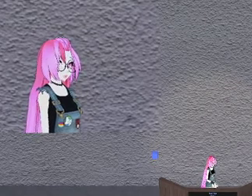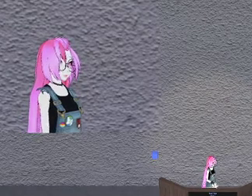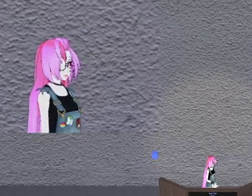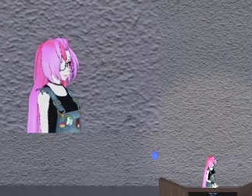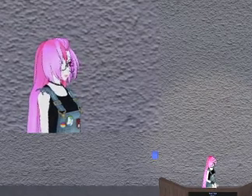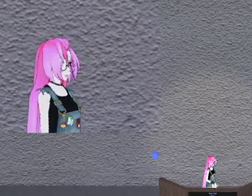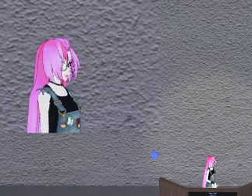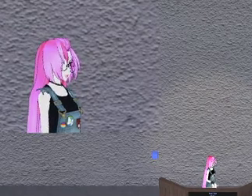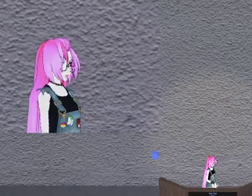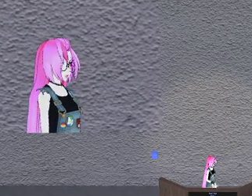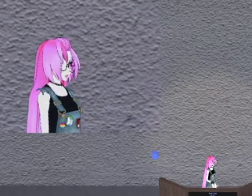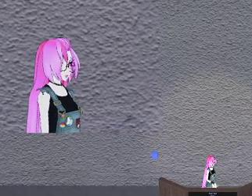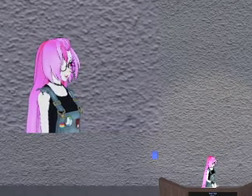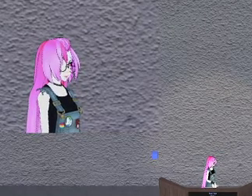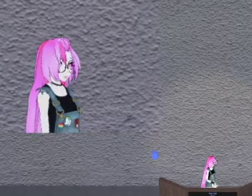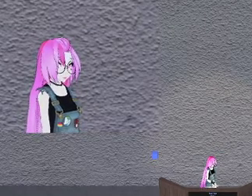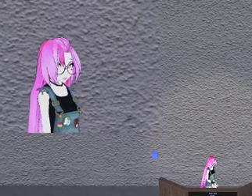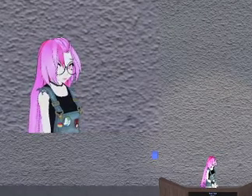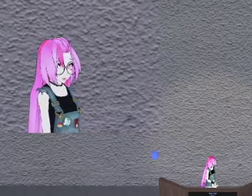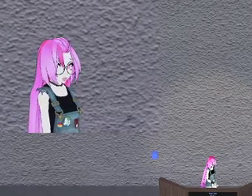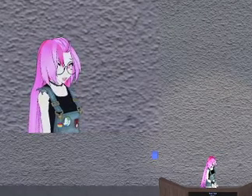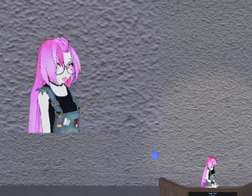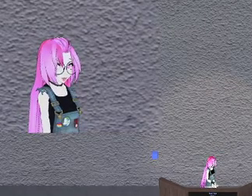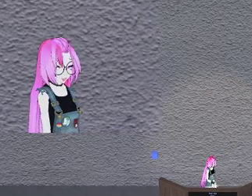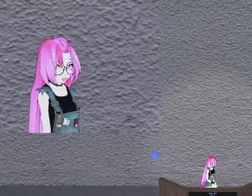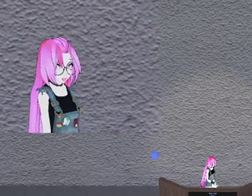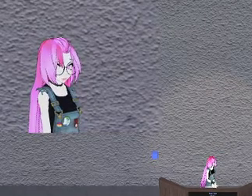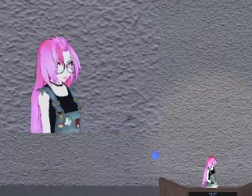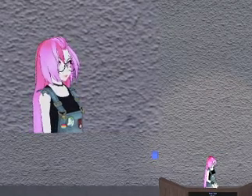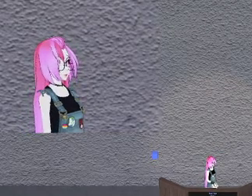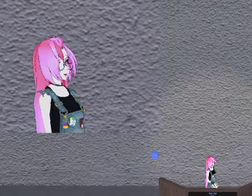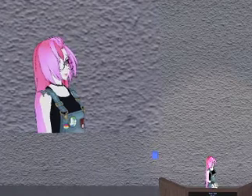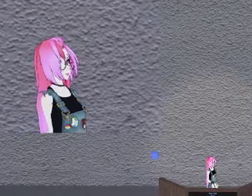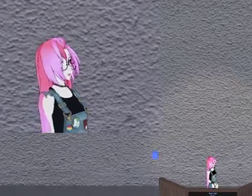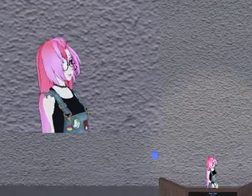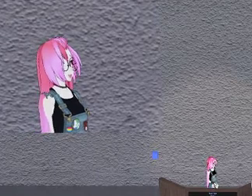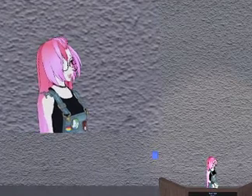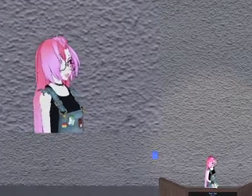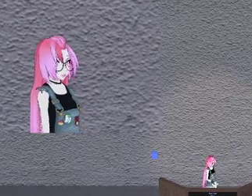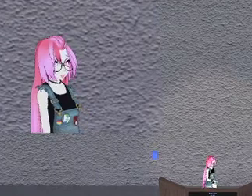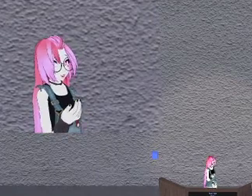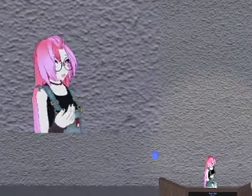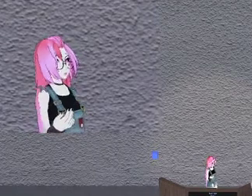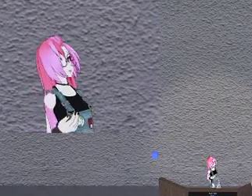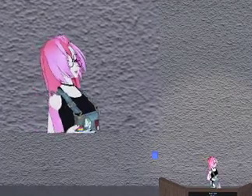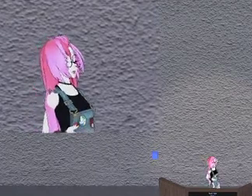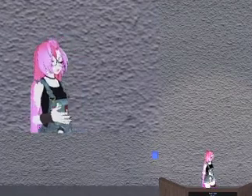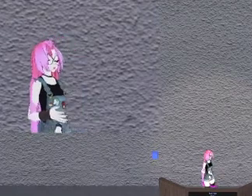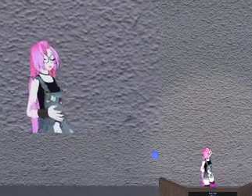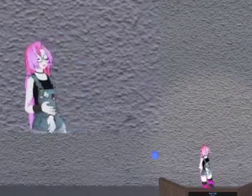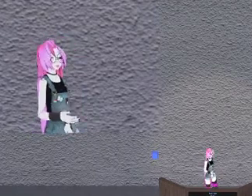Counter? Wait. Conter. Conter.